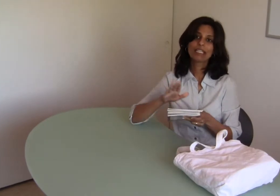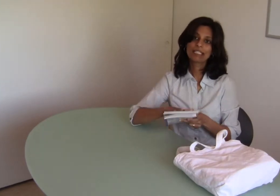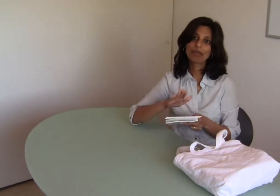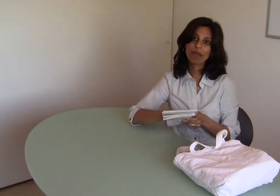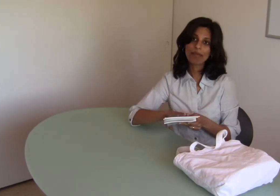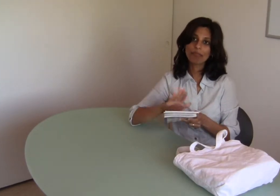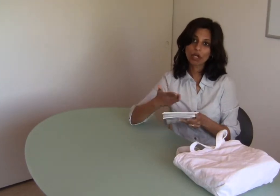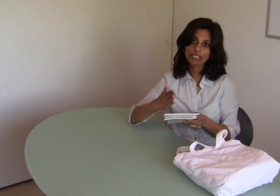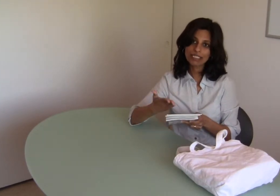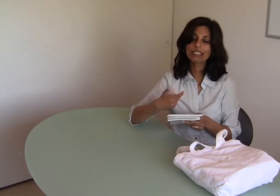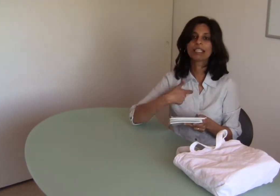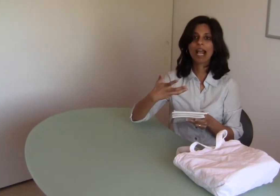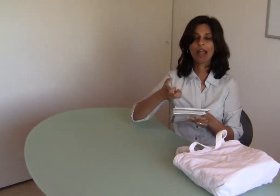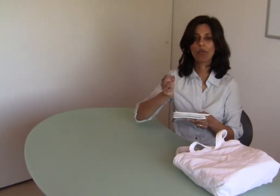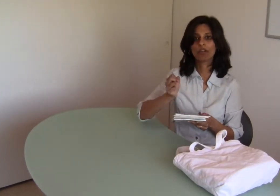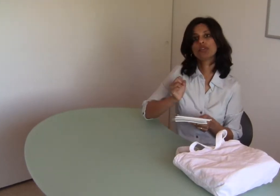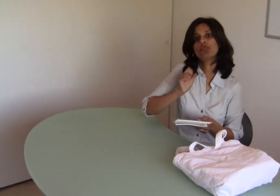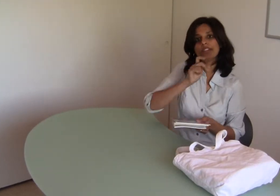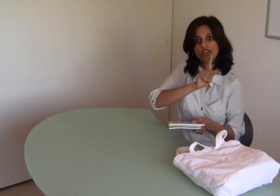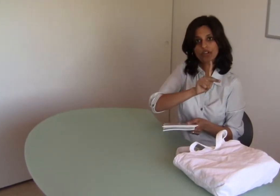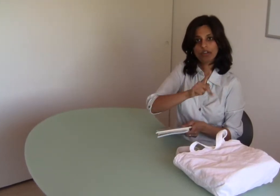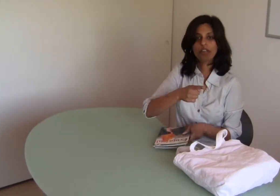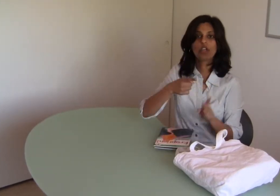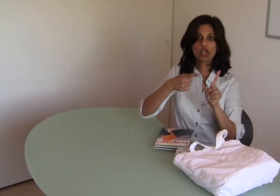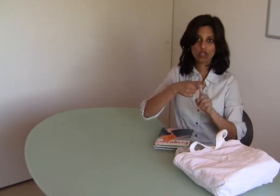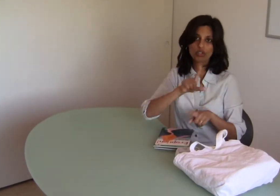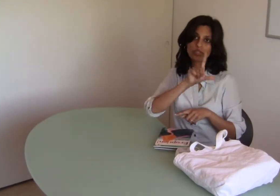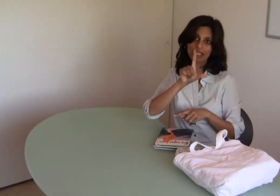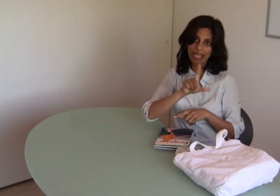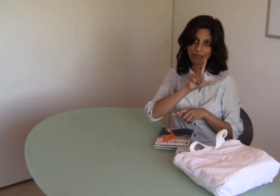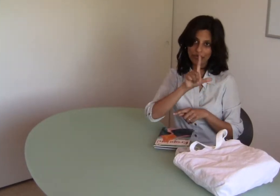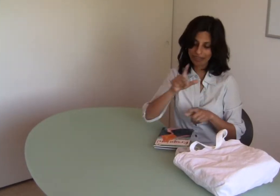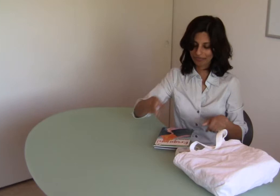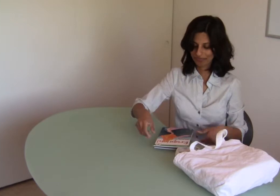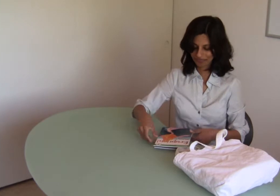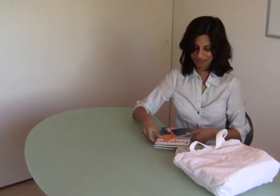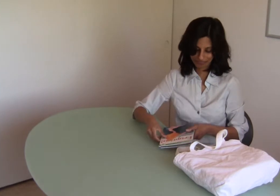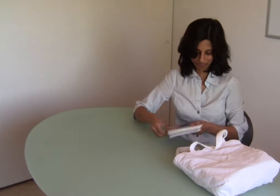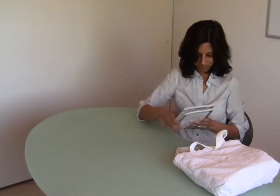These are my books that I want to return to the library.